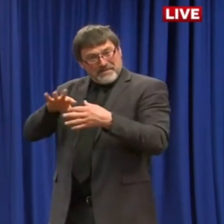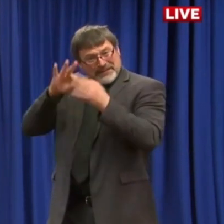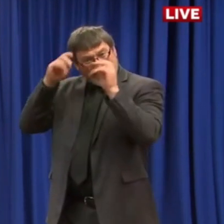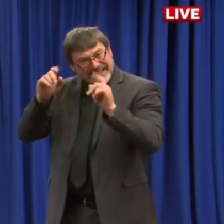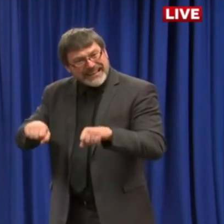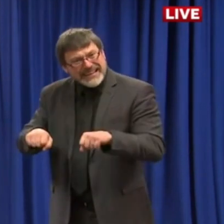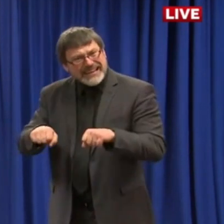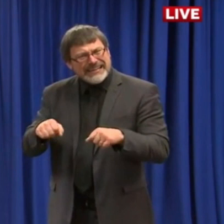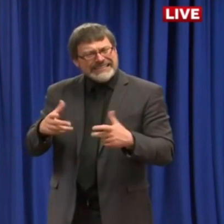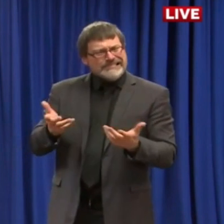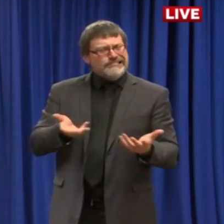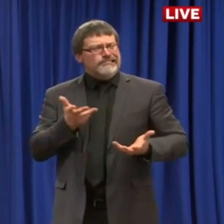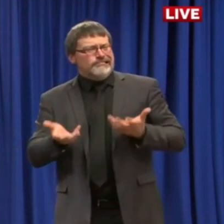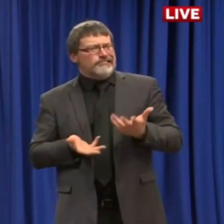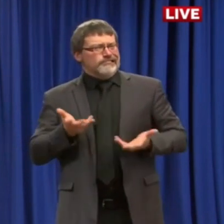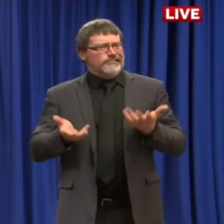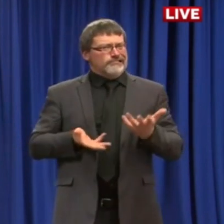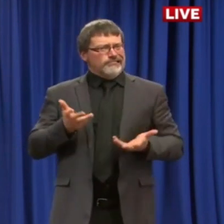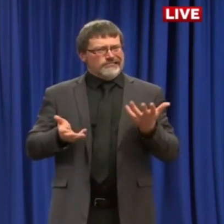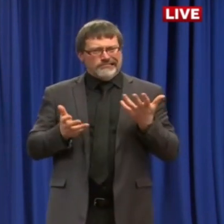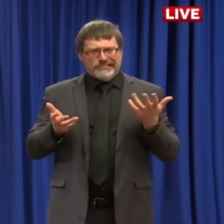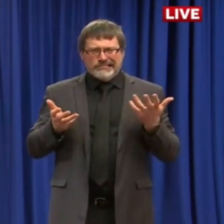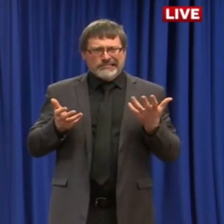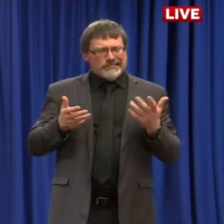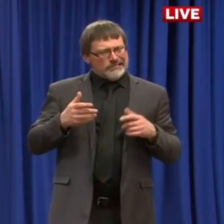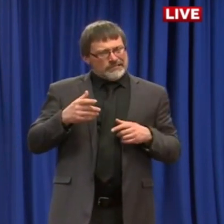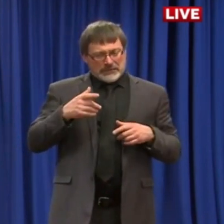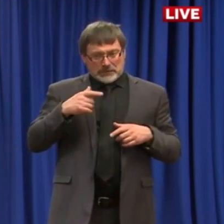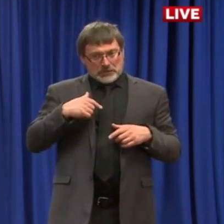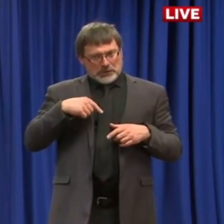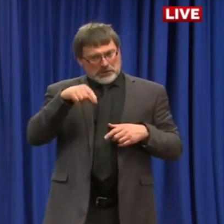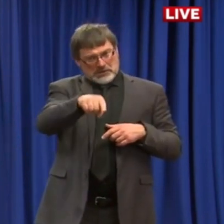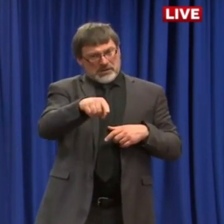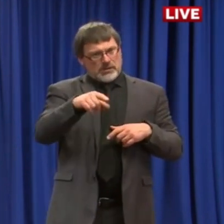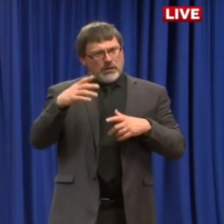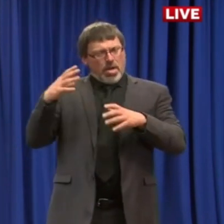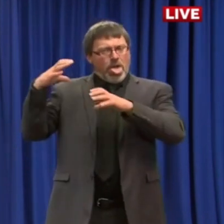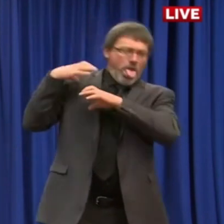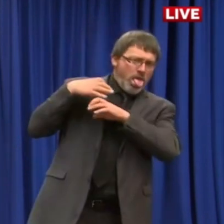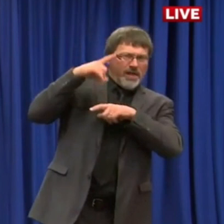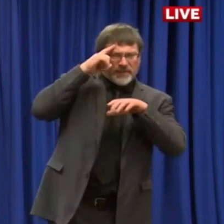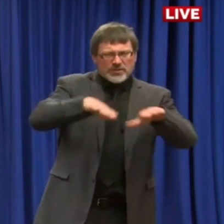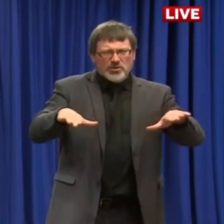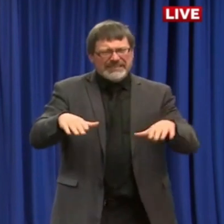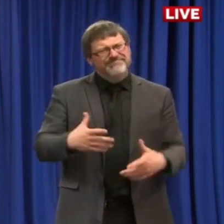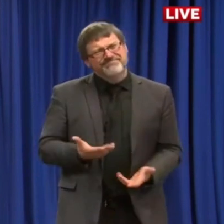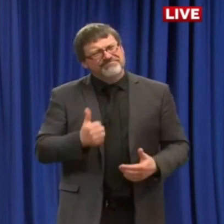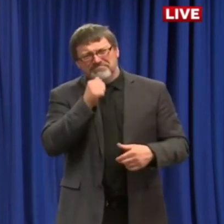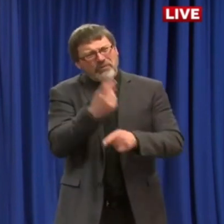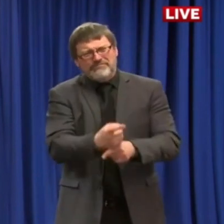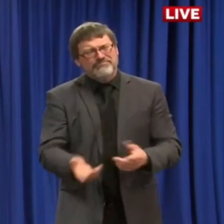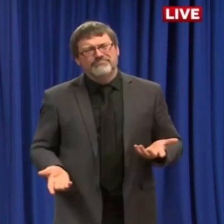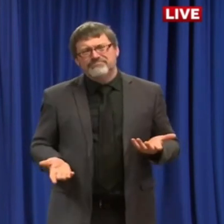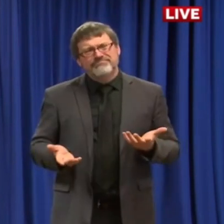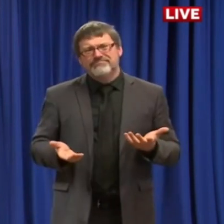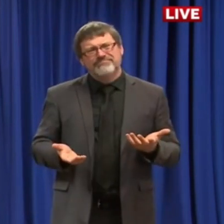I mean, that's a big ask for a child to take on, and as a parent to manage that. So the compounding effects of all of this